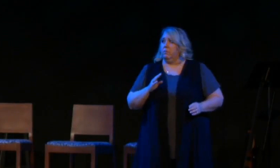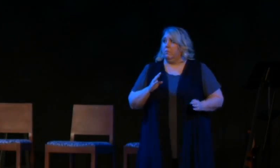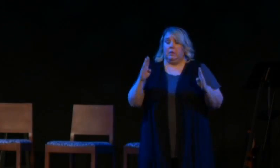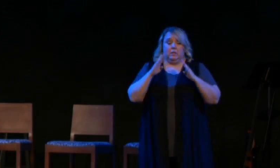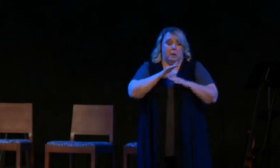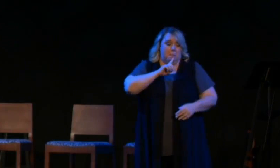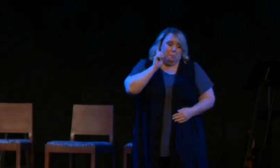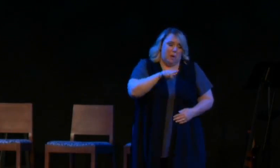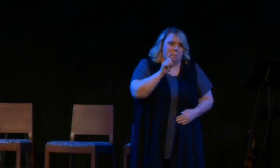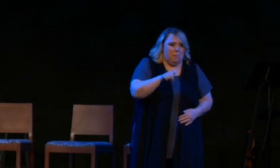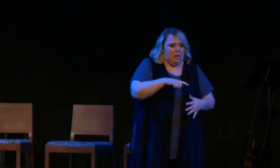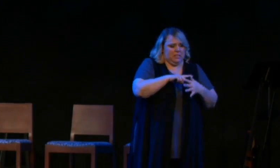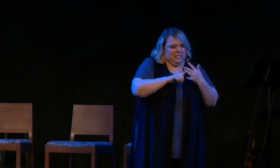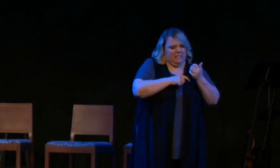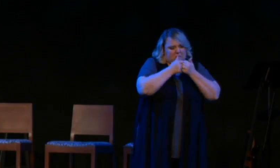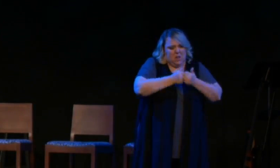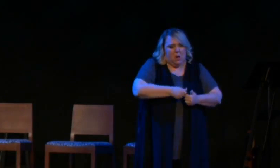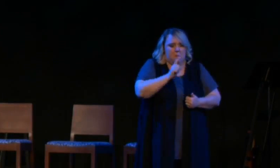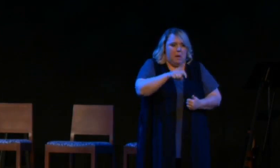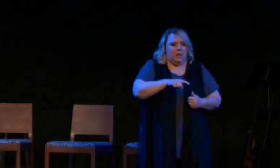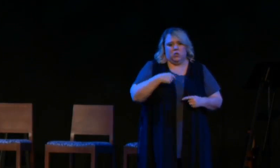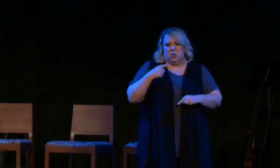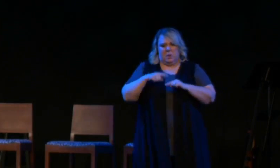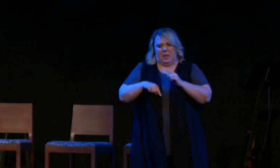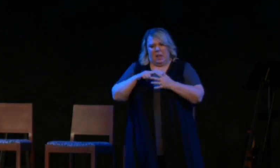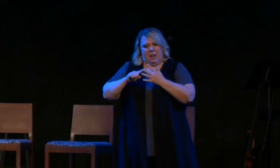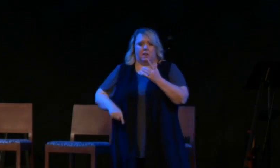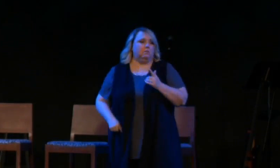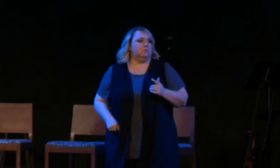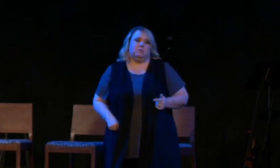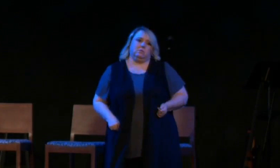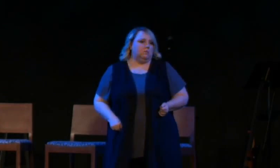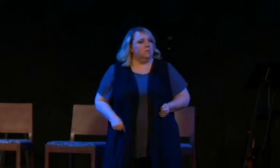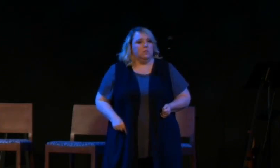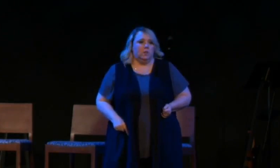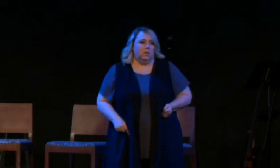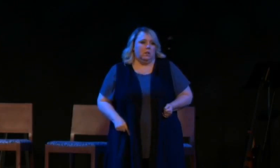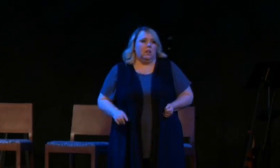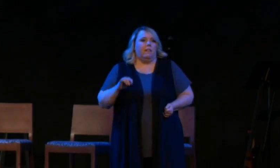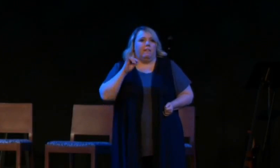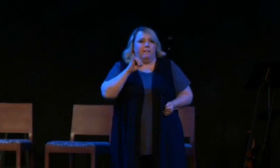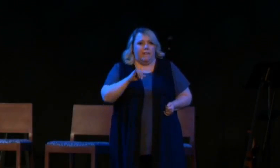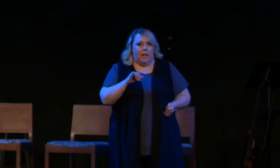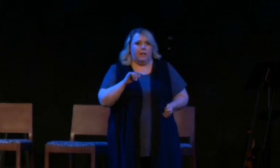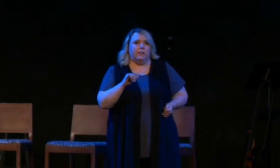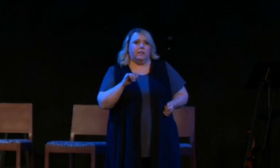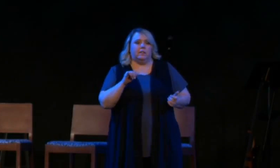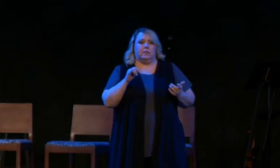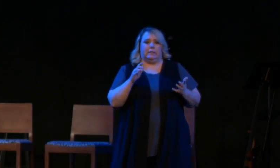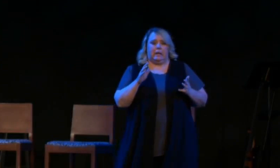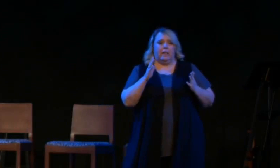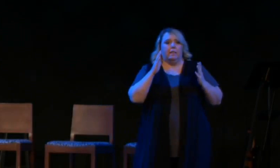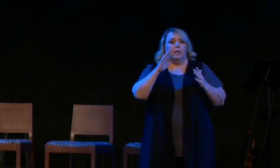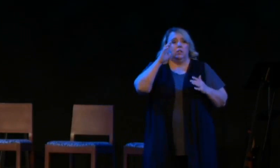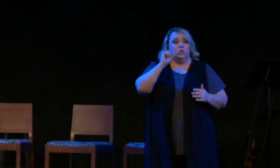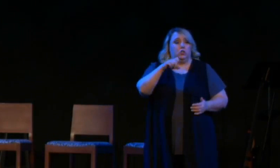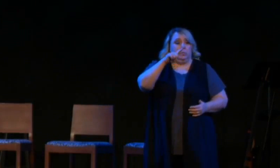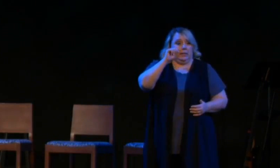can't tell people what they have to do or what they can't do. And that directs the bishops and superintendents both on